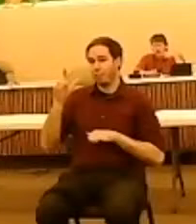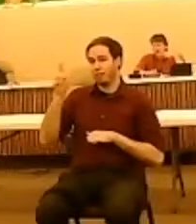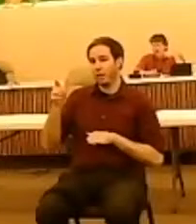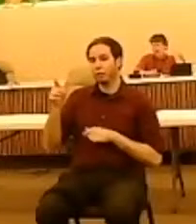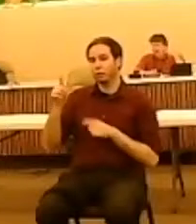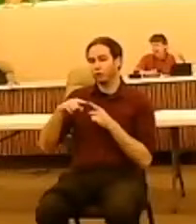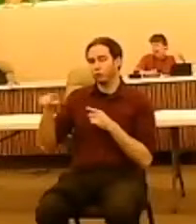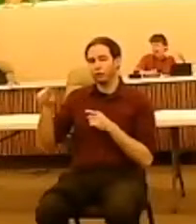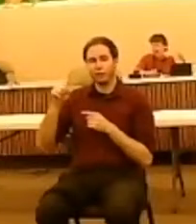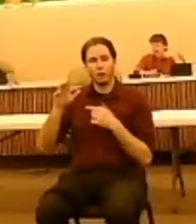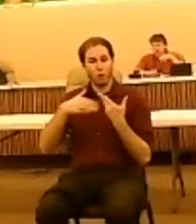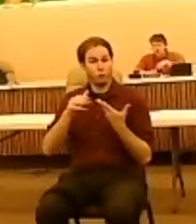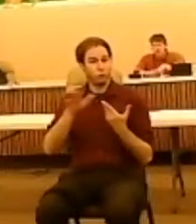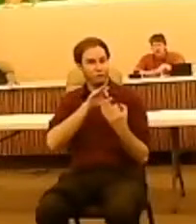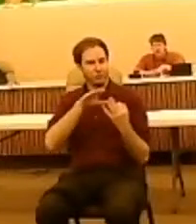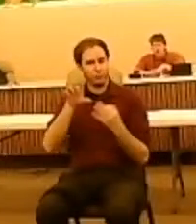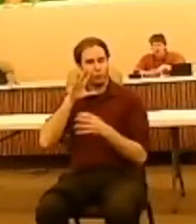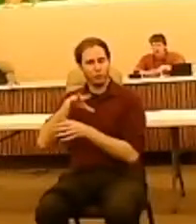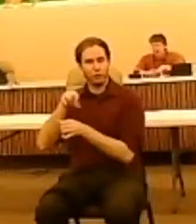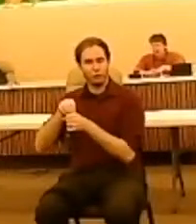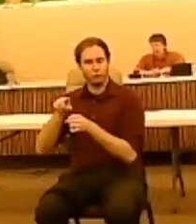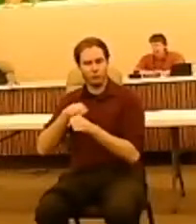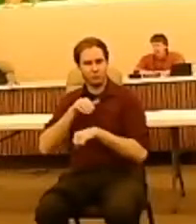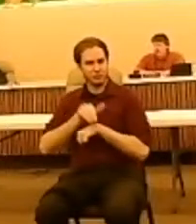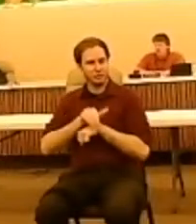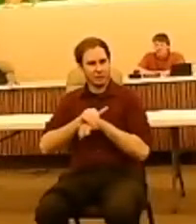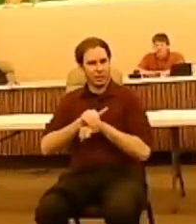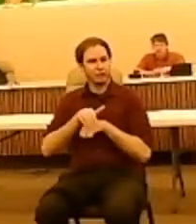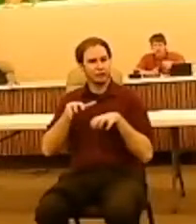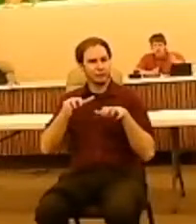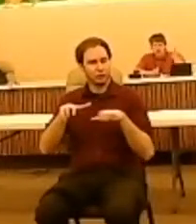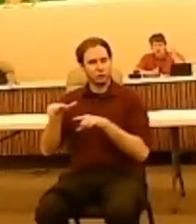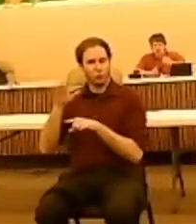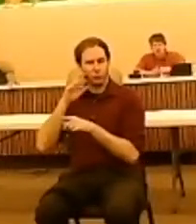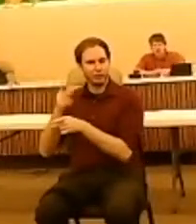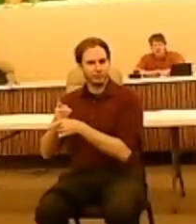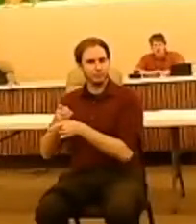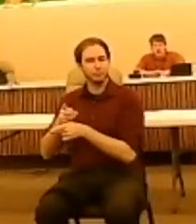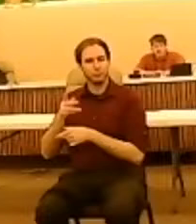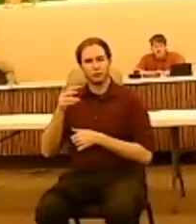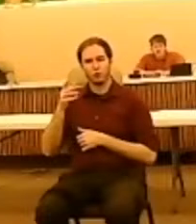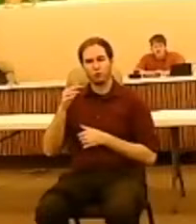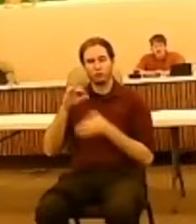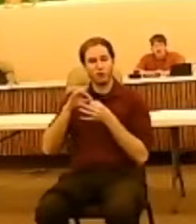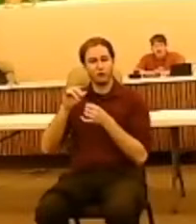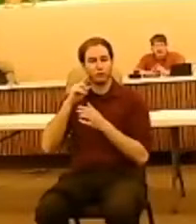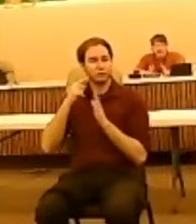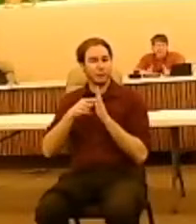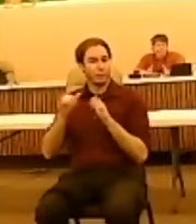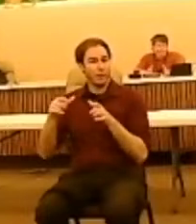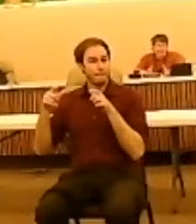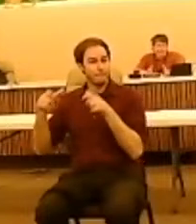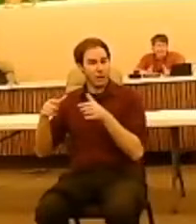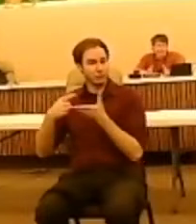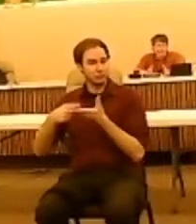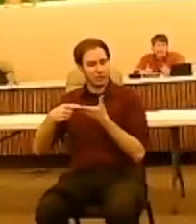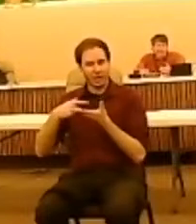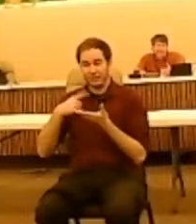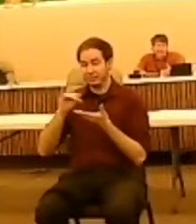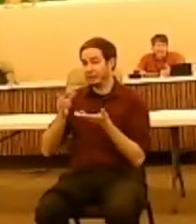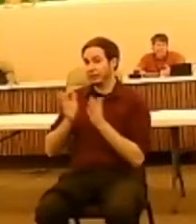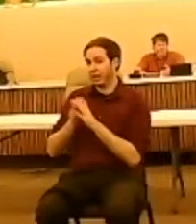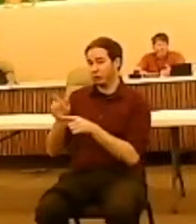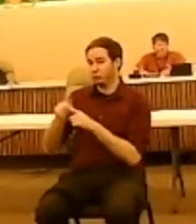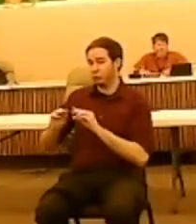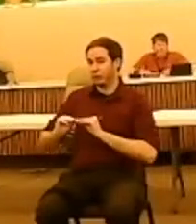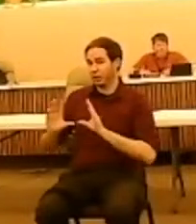incorporate any feedback from tonight's hearing as well. So the stuff on the pond, again, I've asked them to clarify it, but in